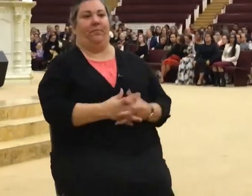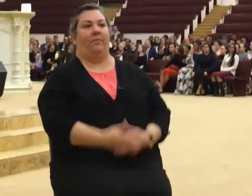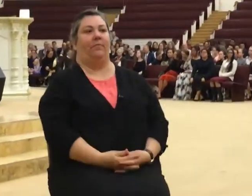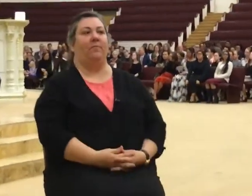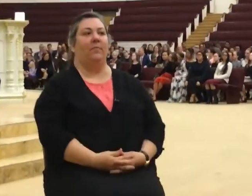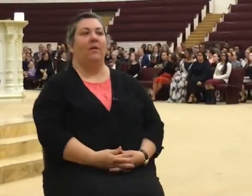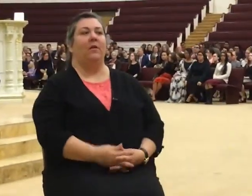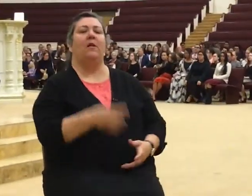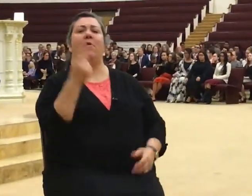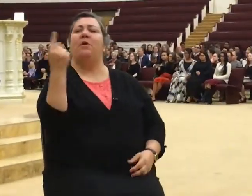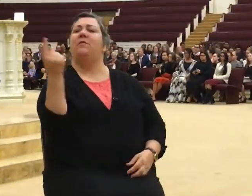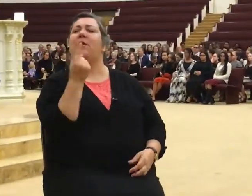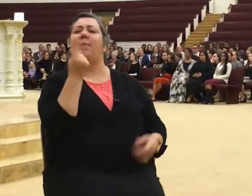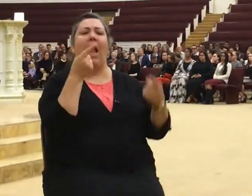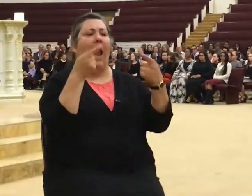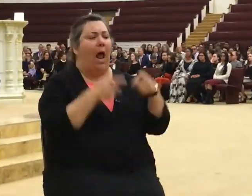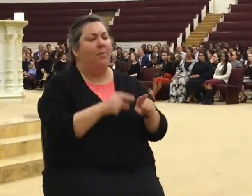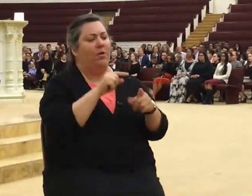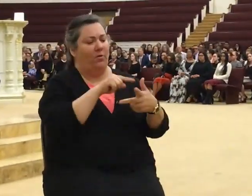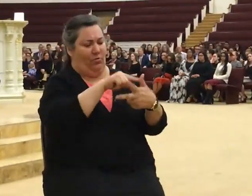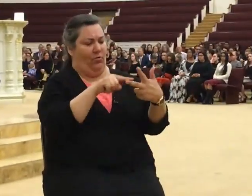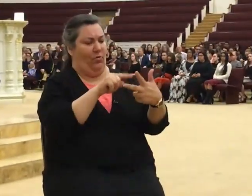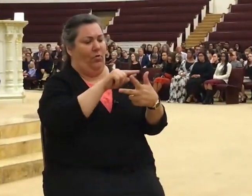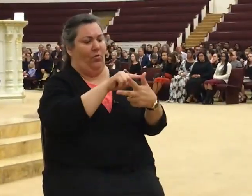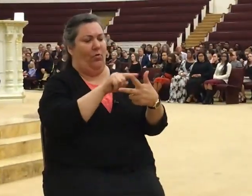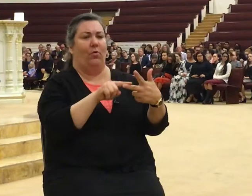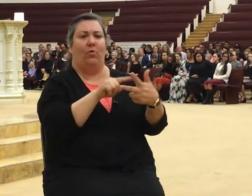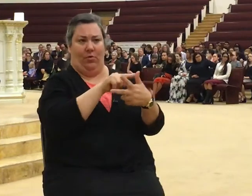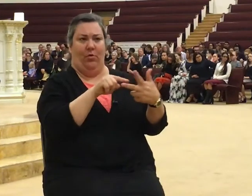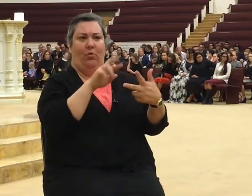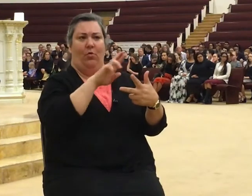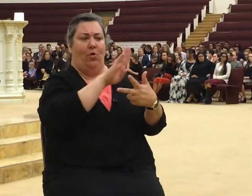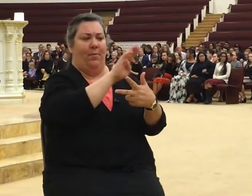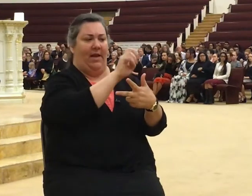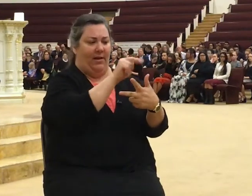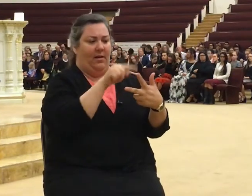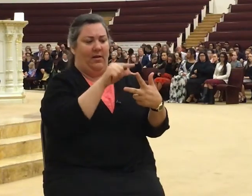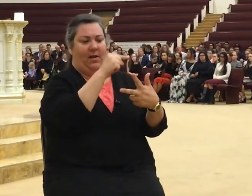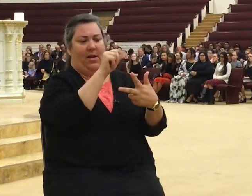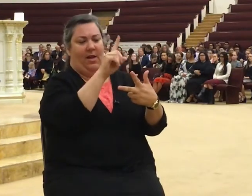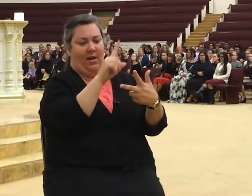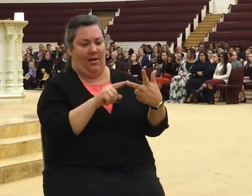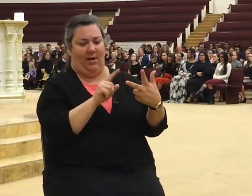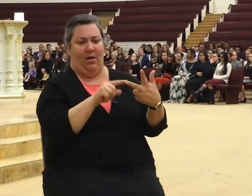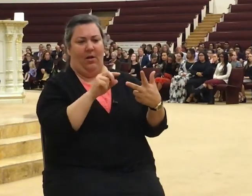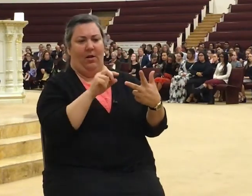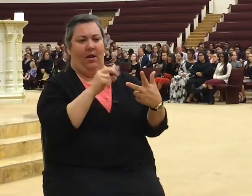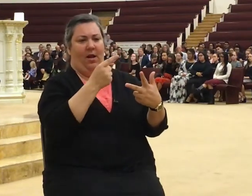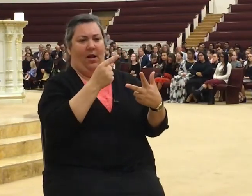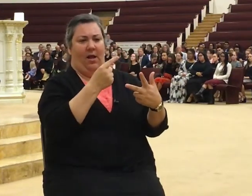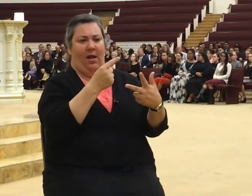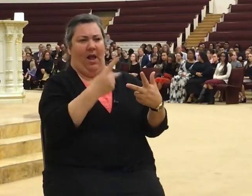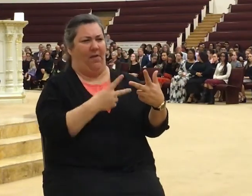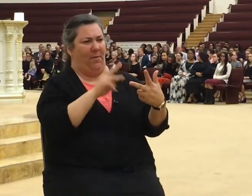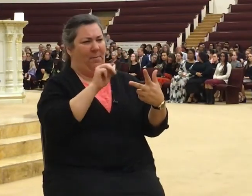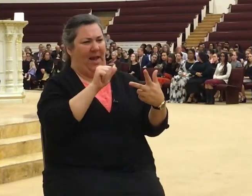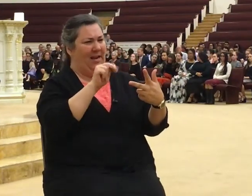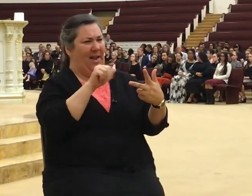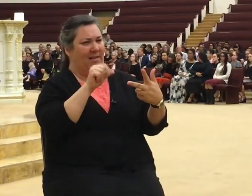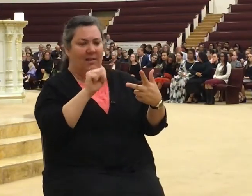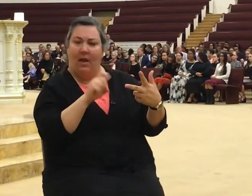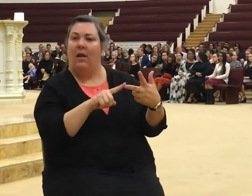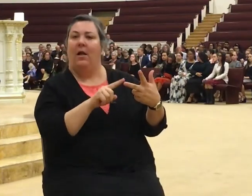There was something that happened to Reuben Gad and half Manasseh. I like it. I like